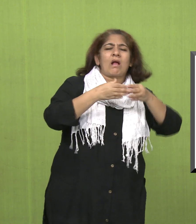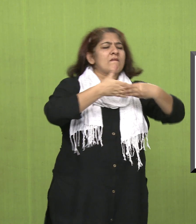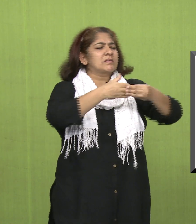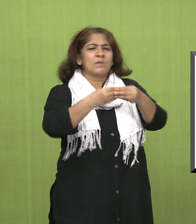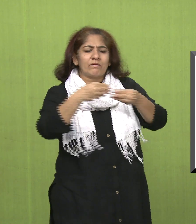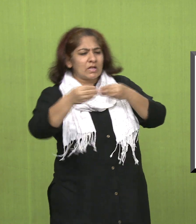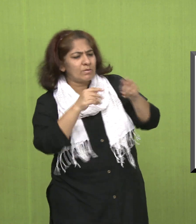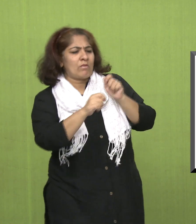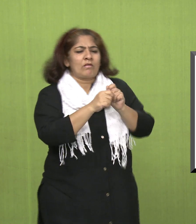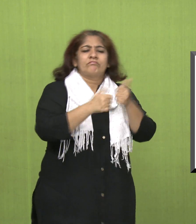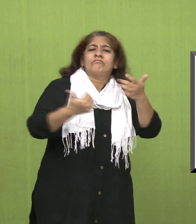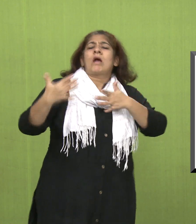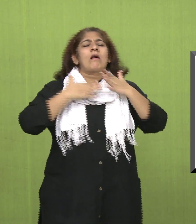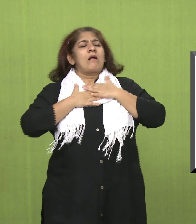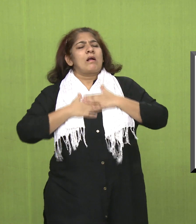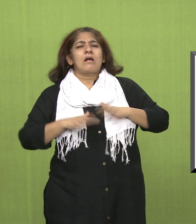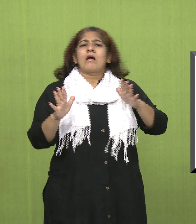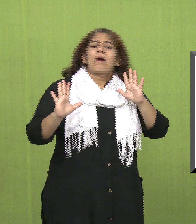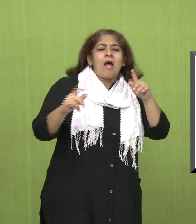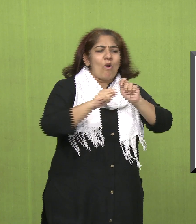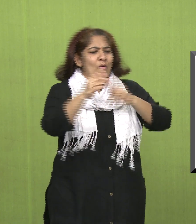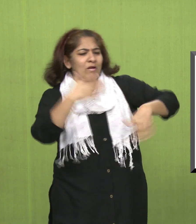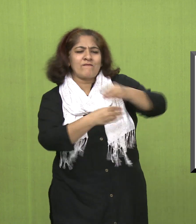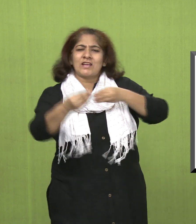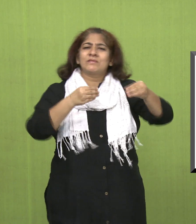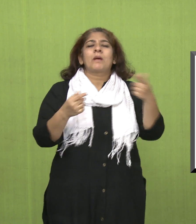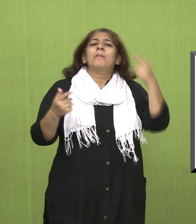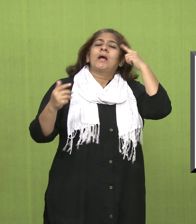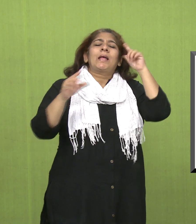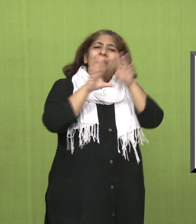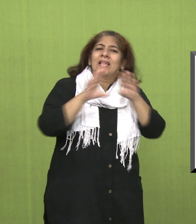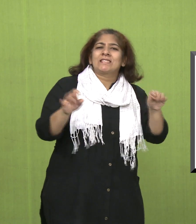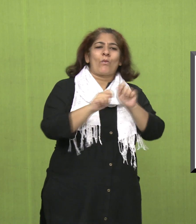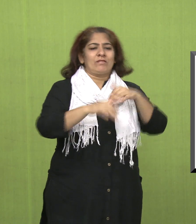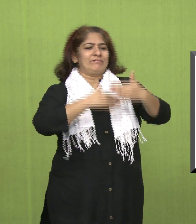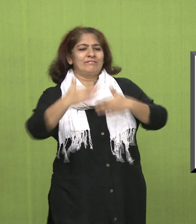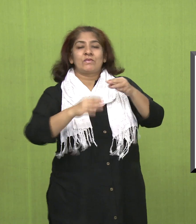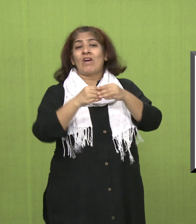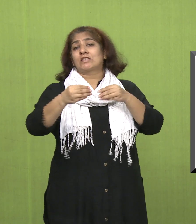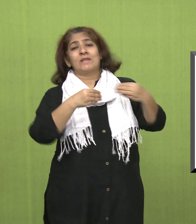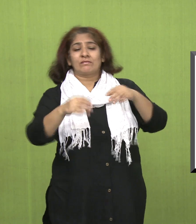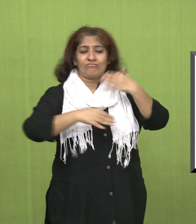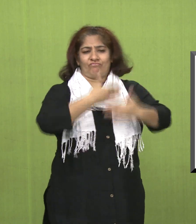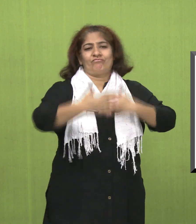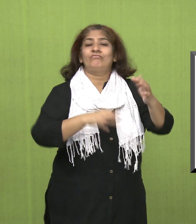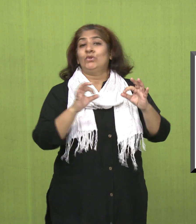The next point is the workforce flexibility increases. They can work with a peaceful mind, they